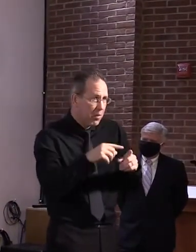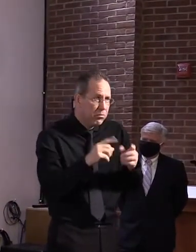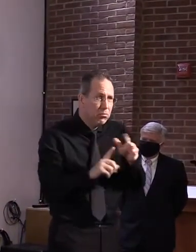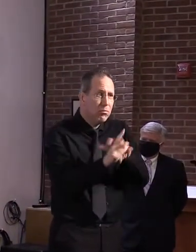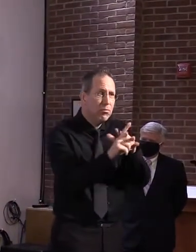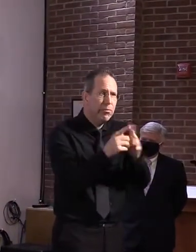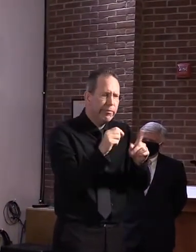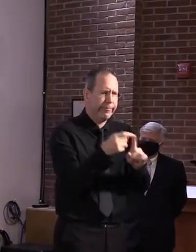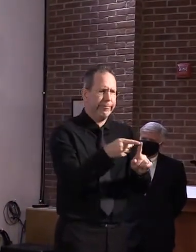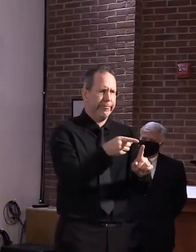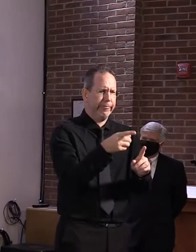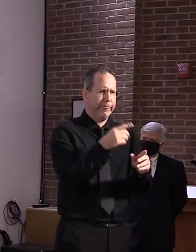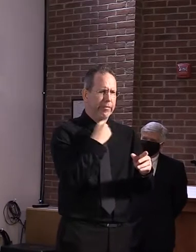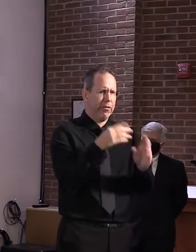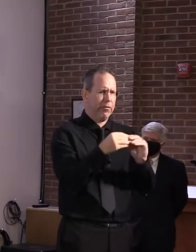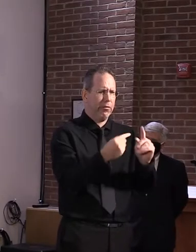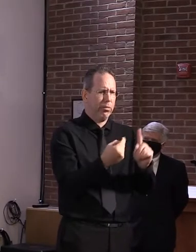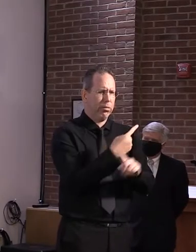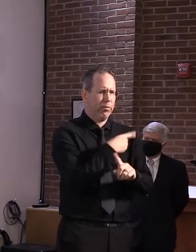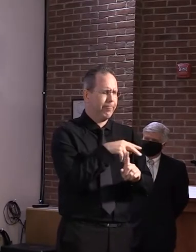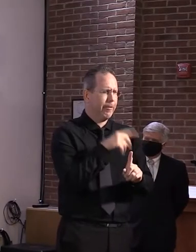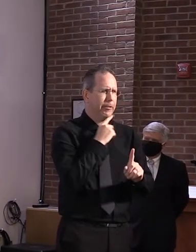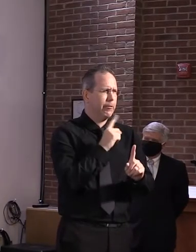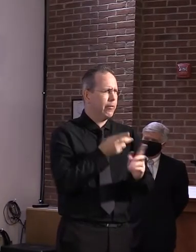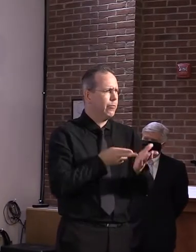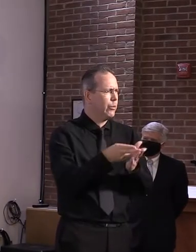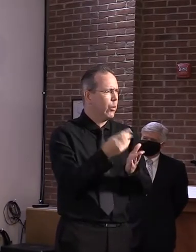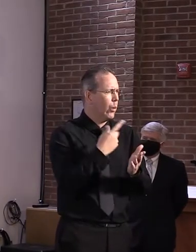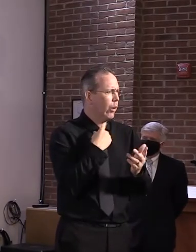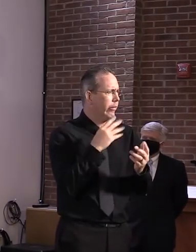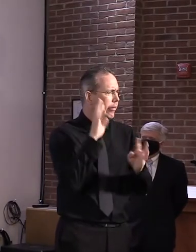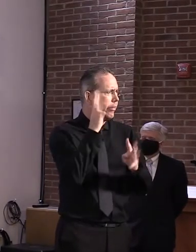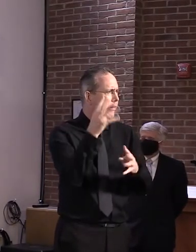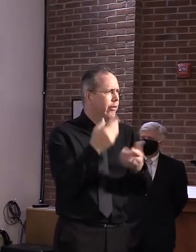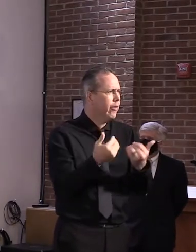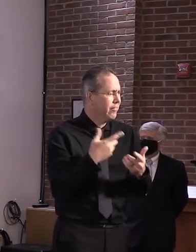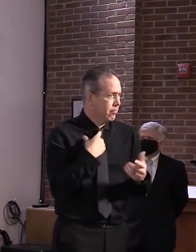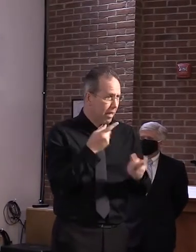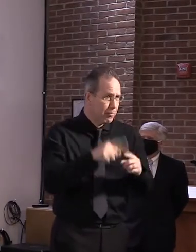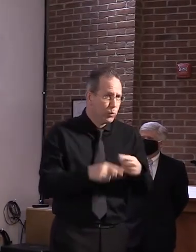You're sort of getting at revealing the darker side of human nature.